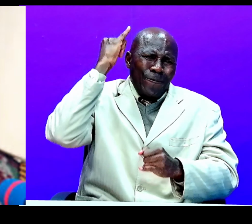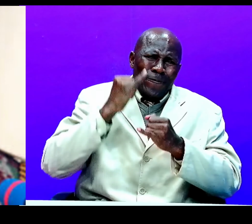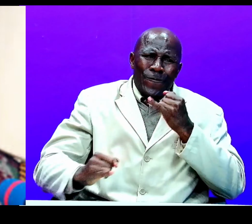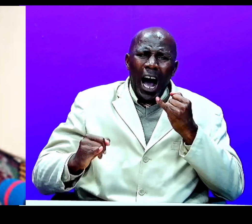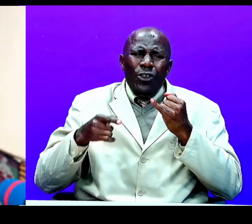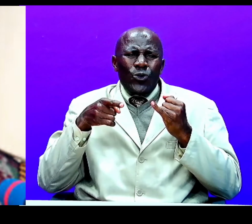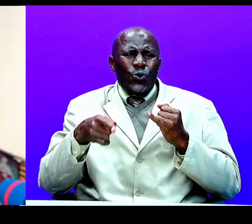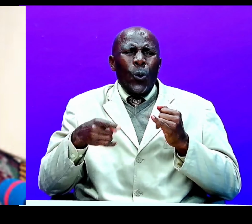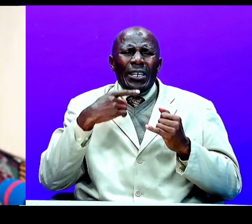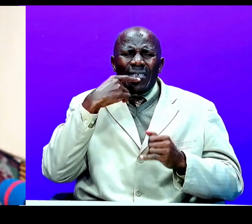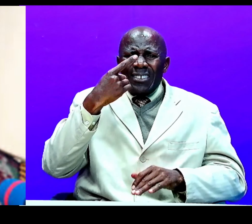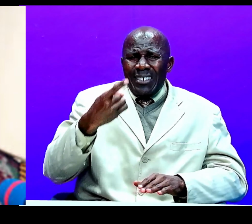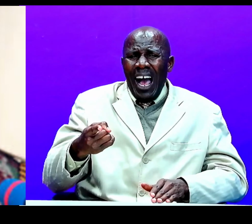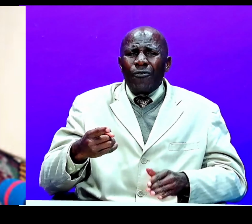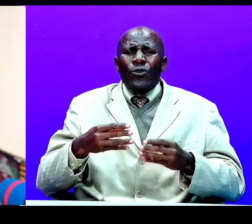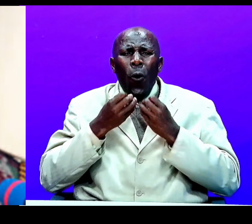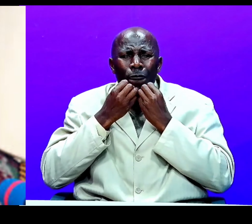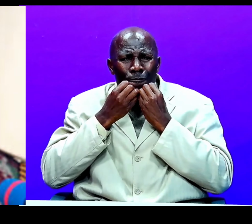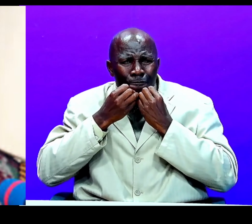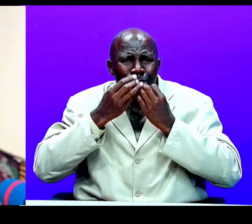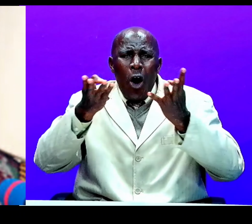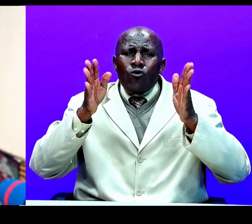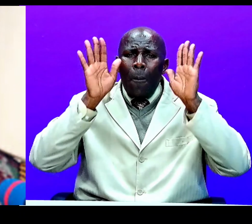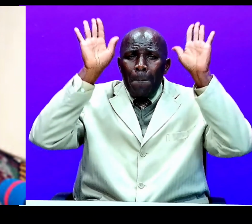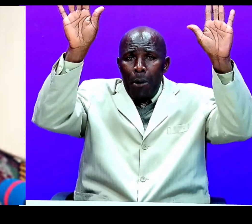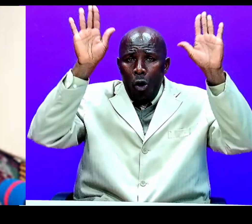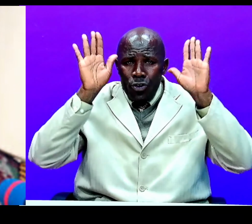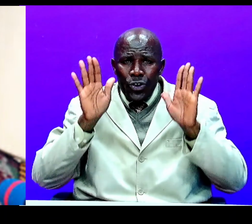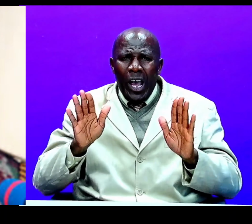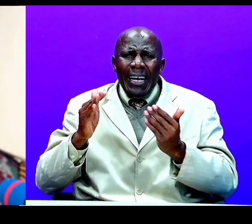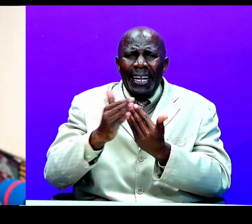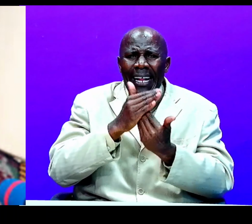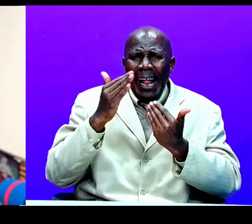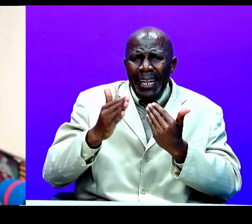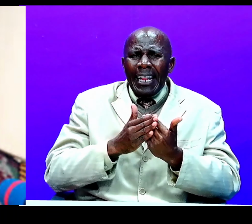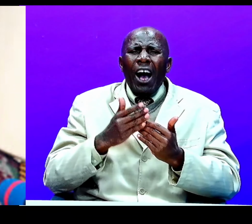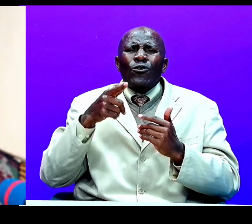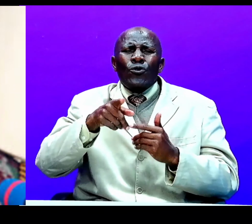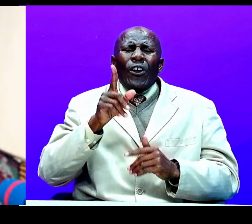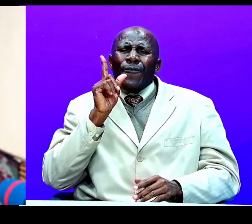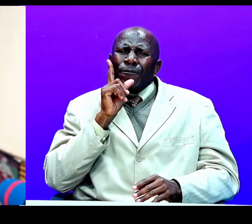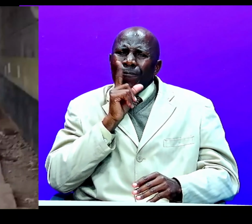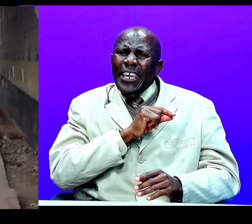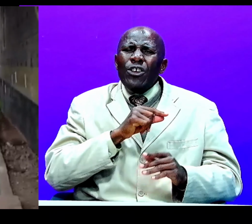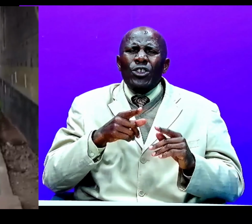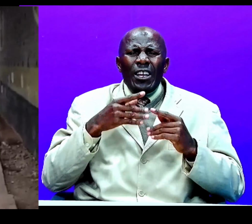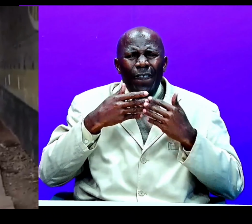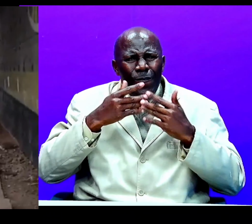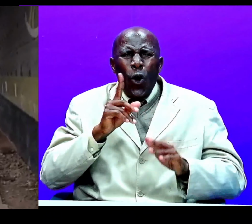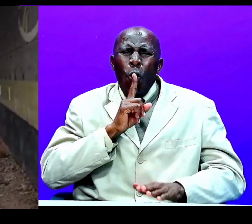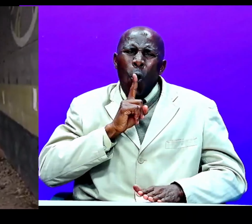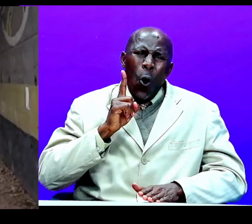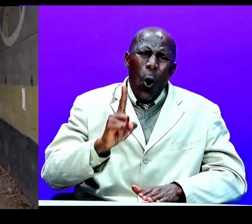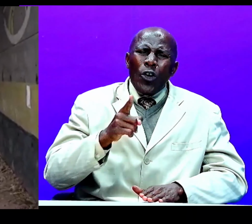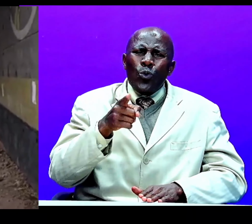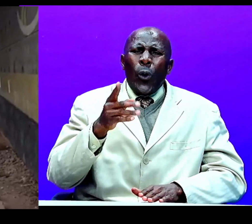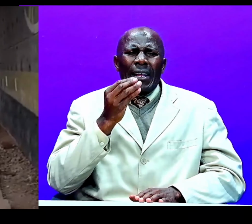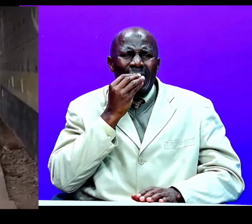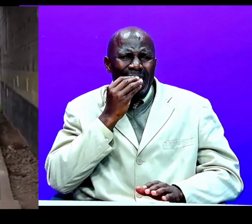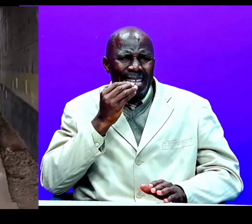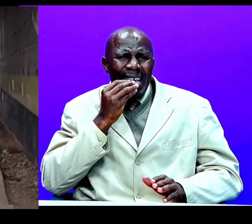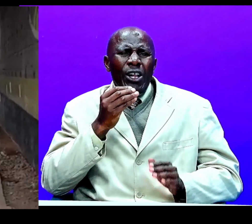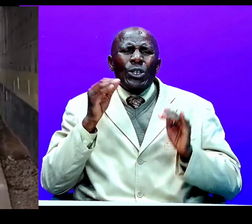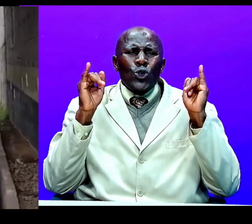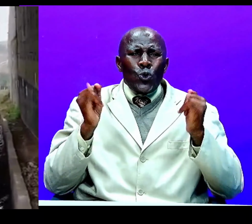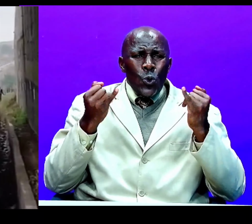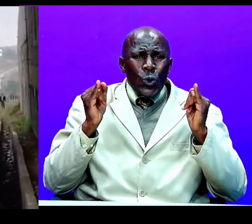carefully consider how you consume the news. Opt for reliable, accessible sources like news